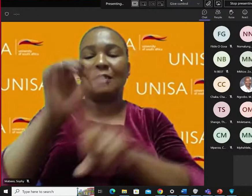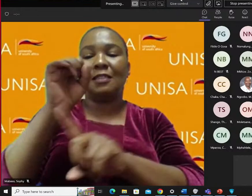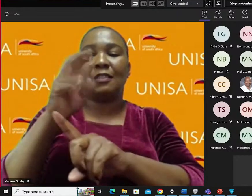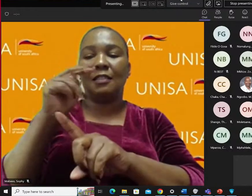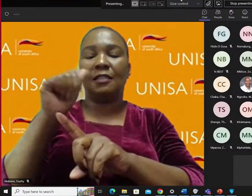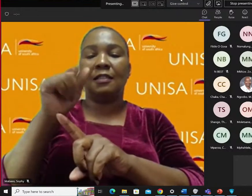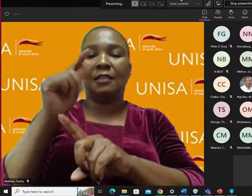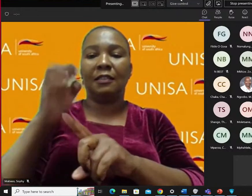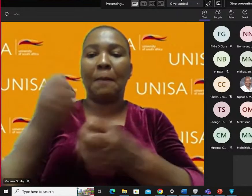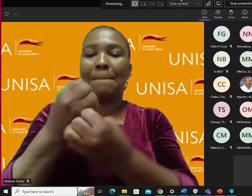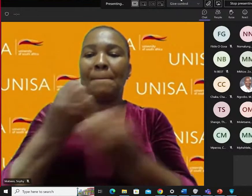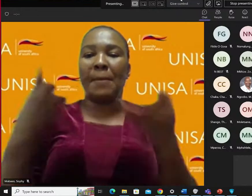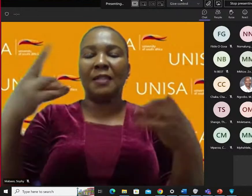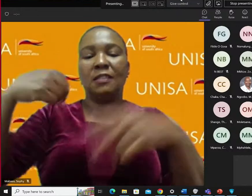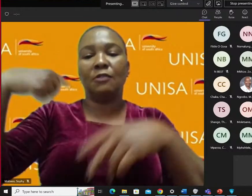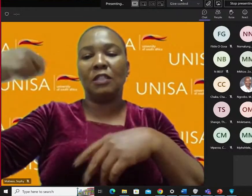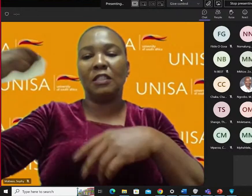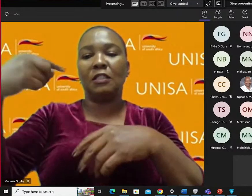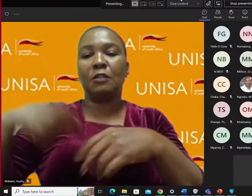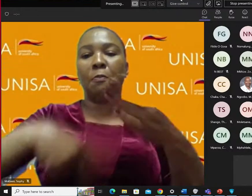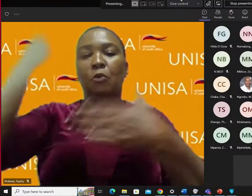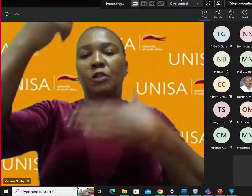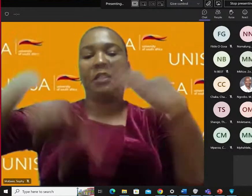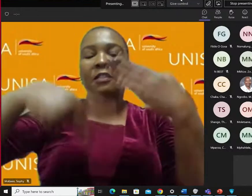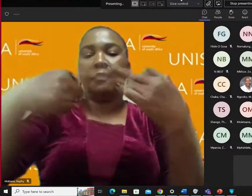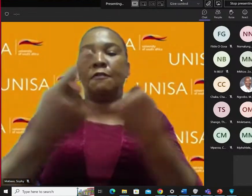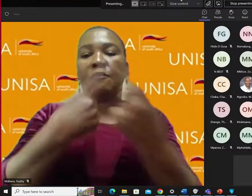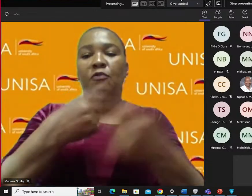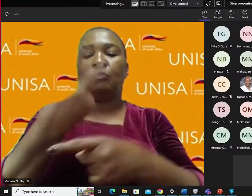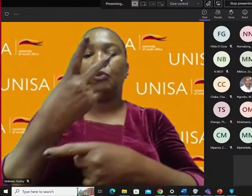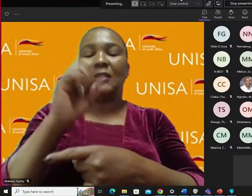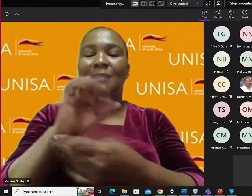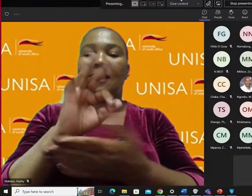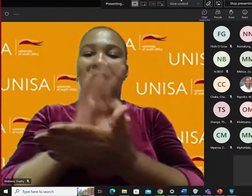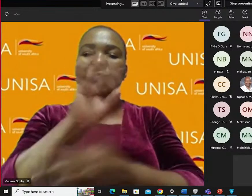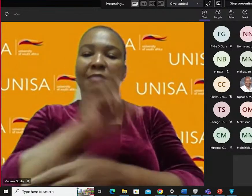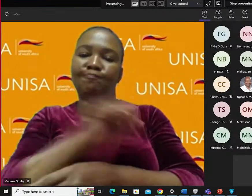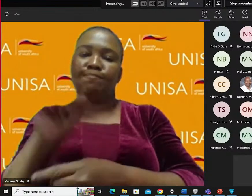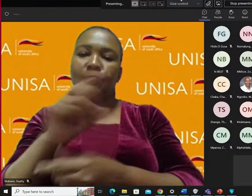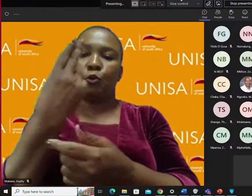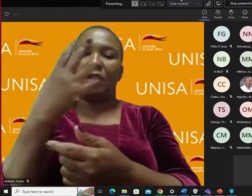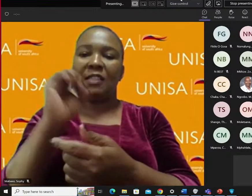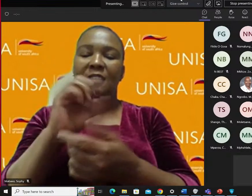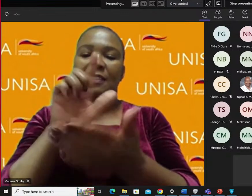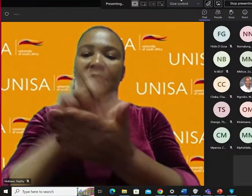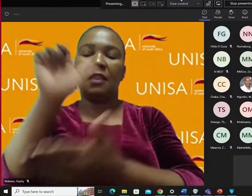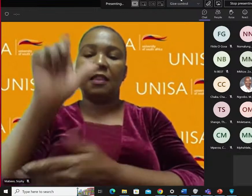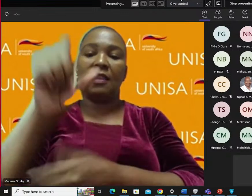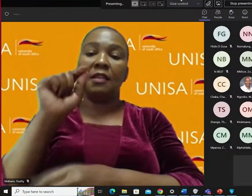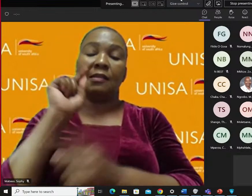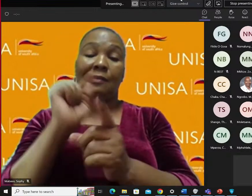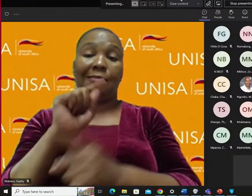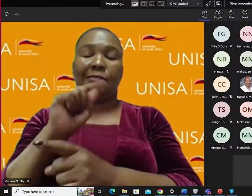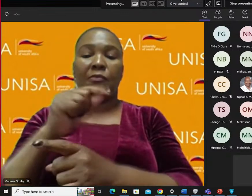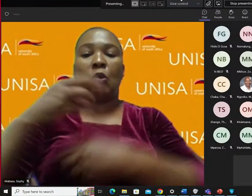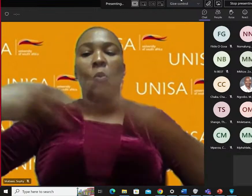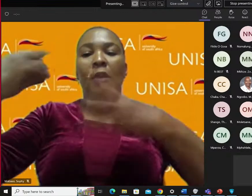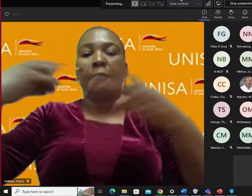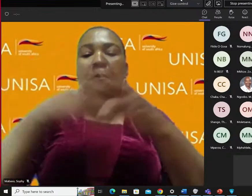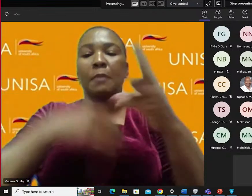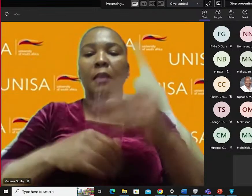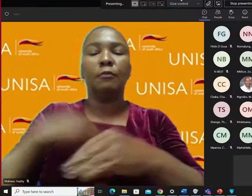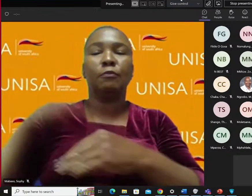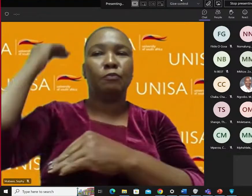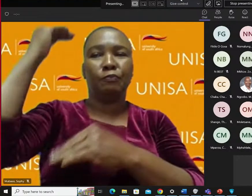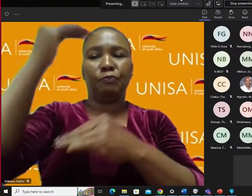Multilingualism projects from 2013 to 2017. She then worked as a postgraduate assistant